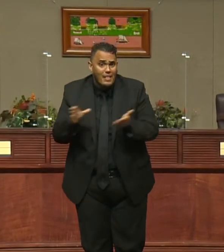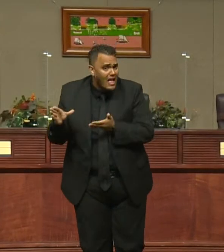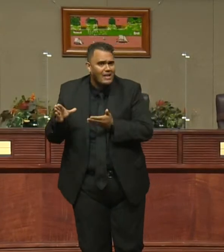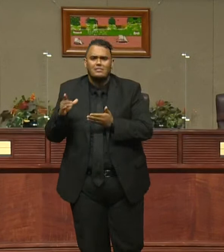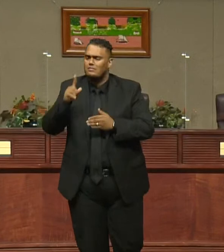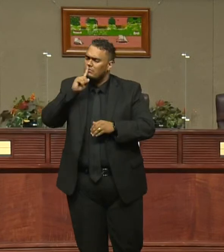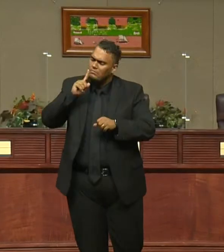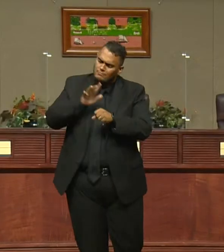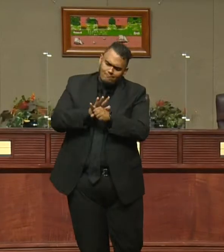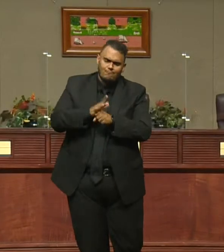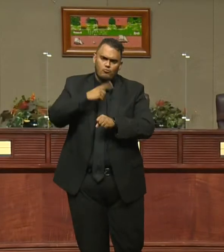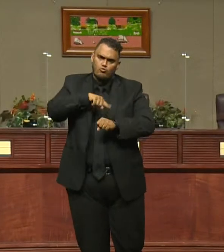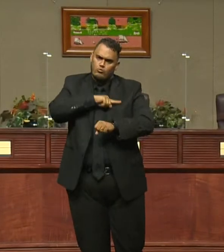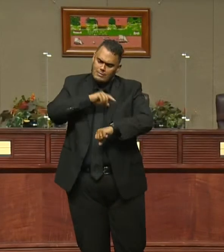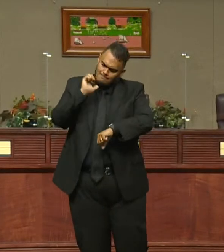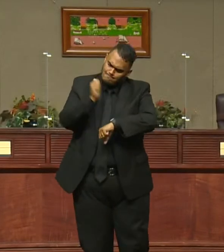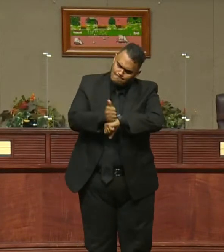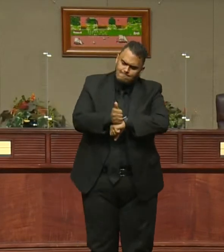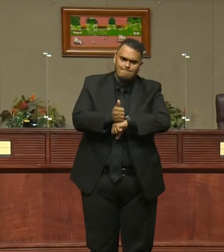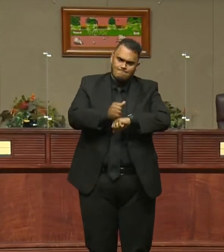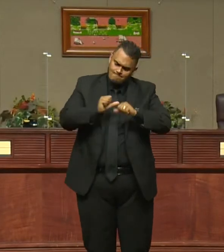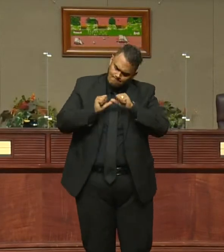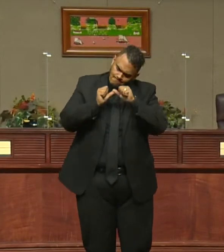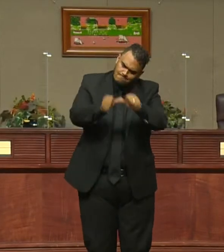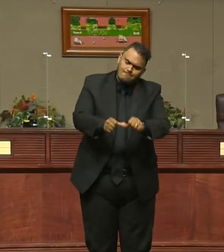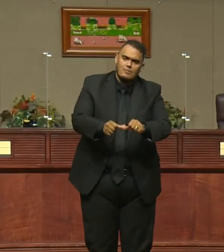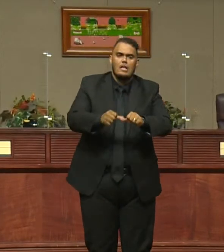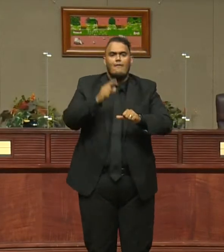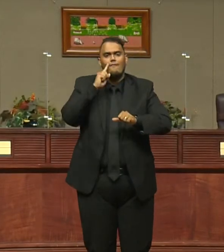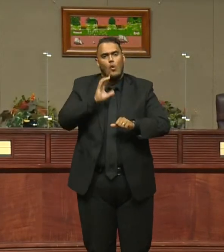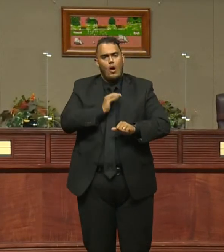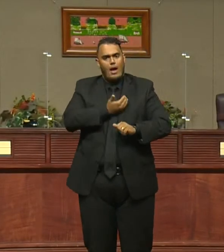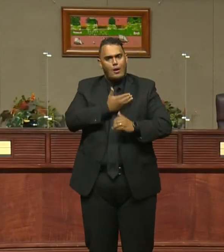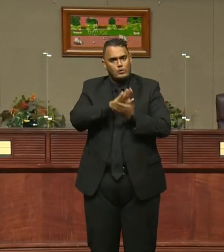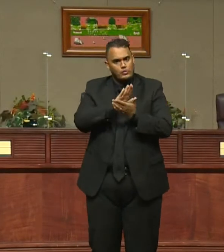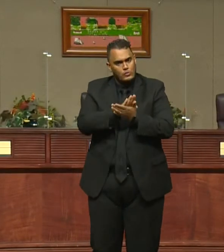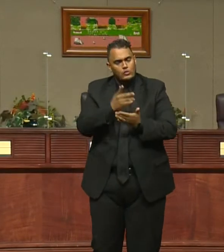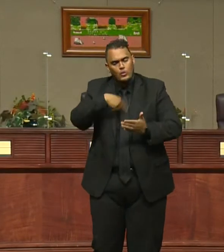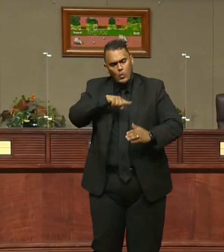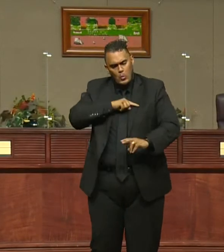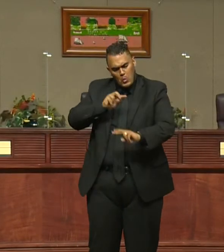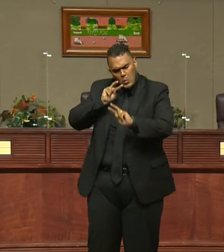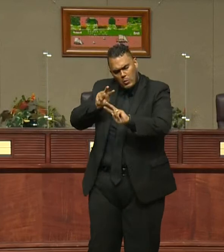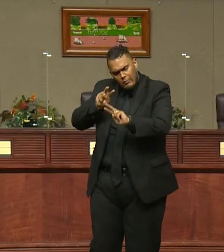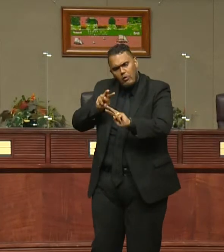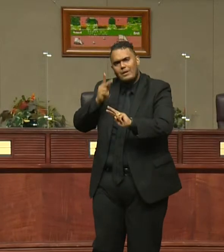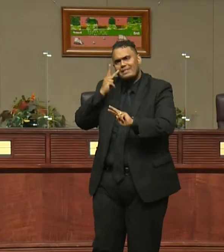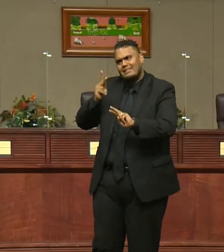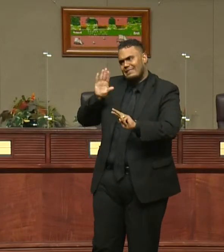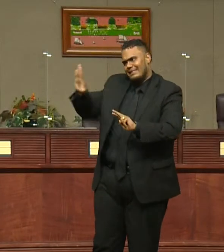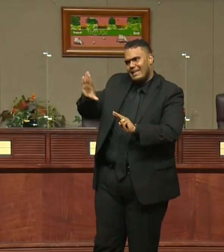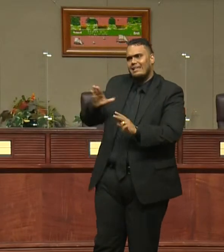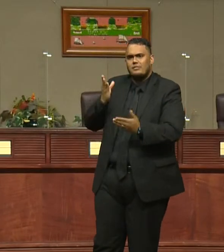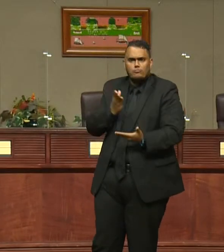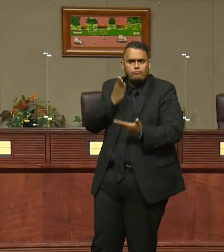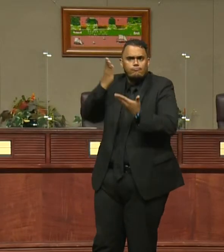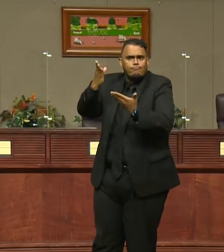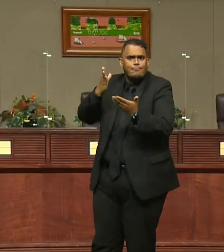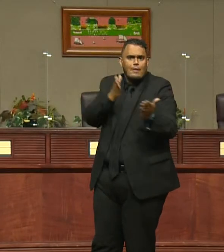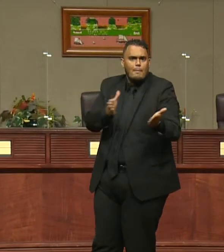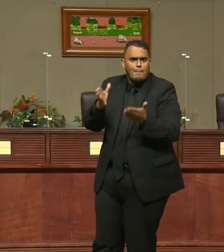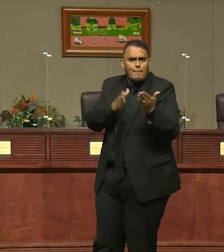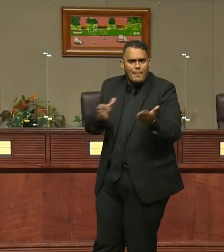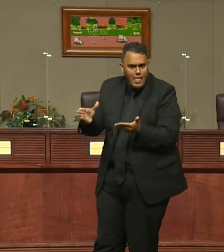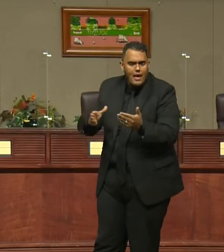implement that with fidelity in our schools. So, we look forward to seeing those plans and working with Dr. Pino and his